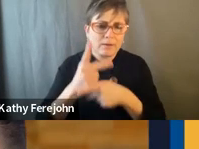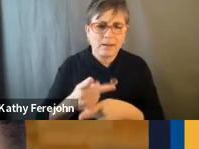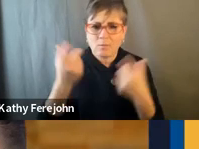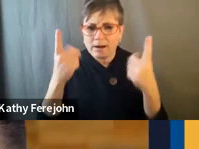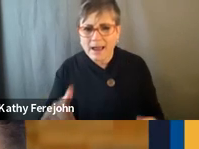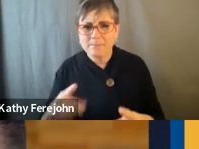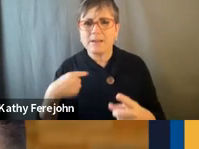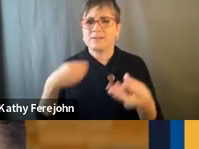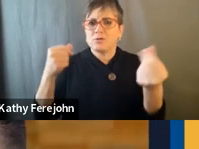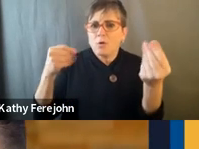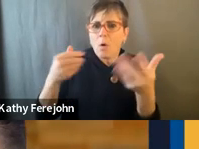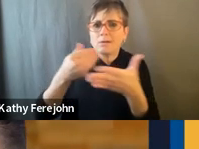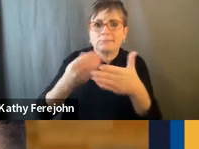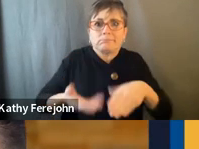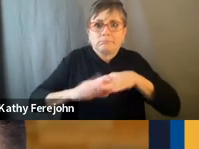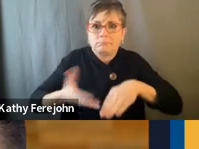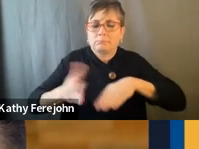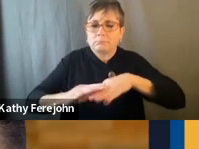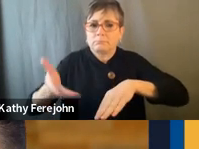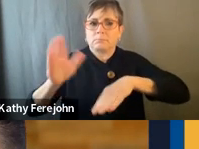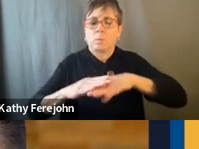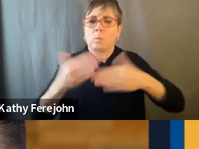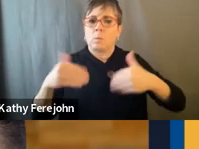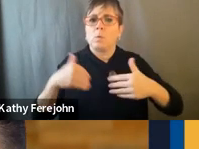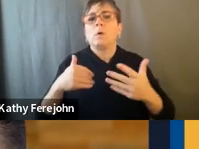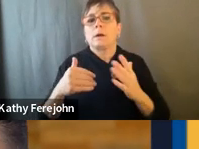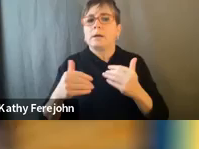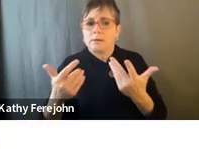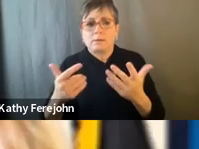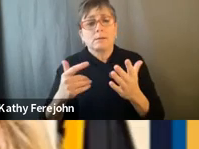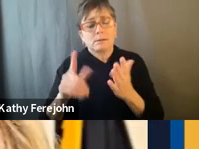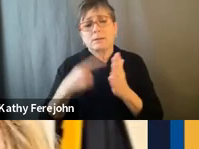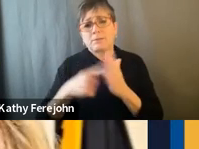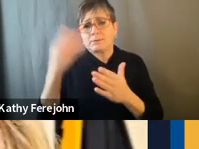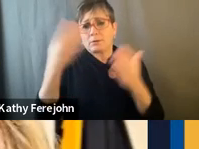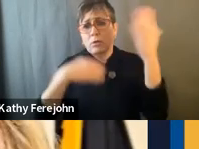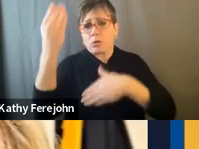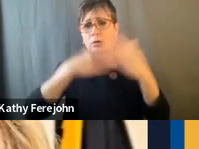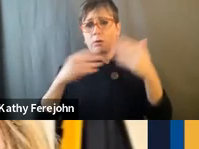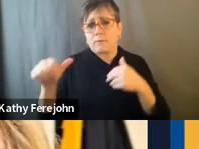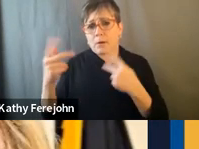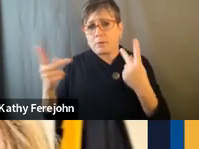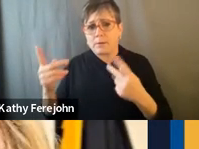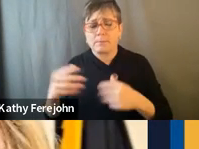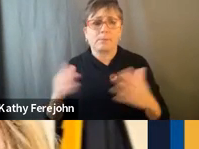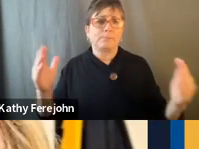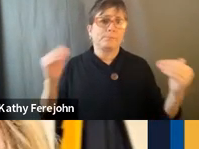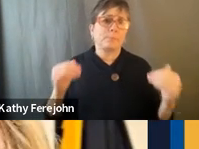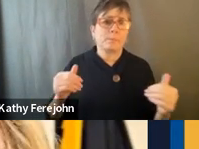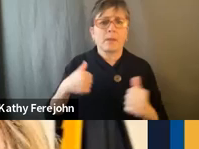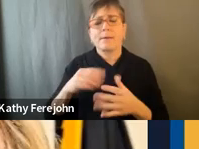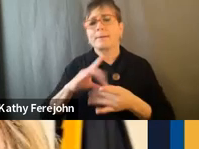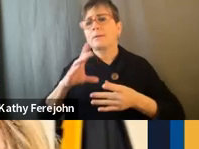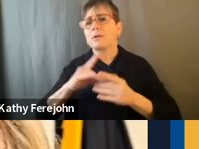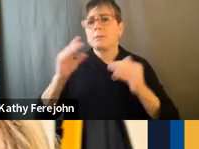and needs that may go unhidden or unnoticed until the time of the budget. We talk about equality, we talk